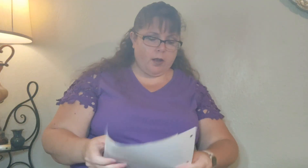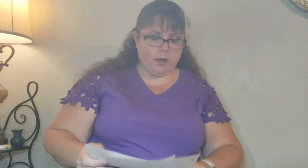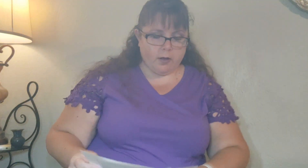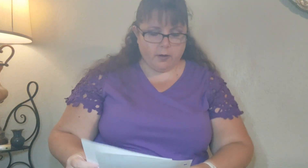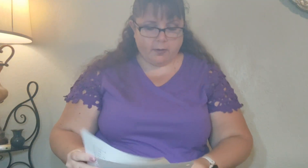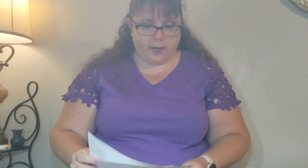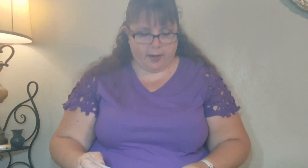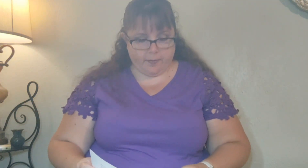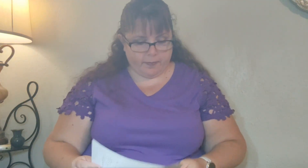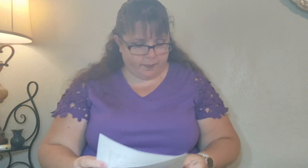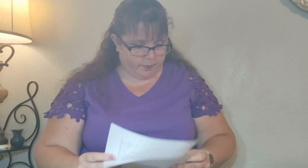All right.